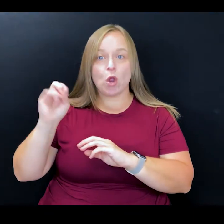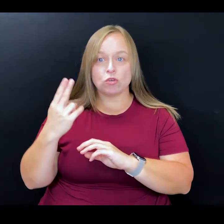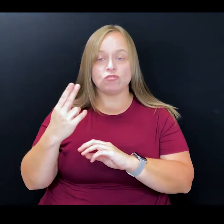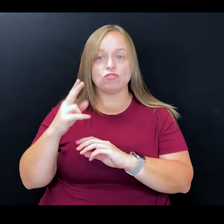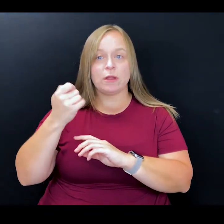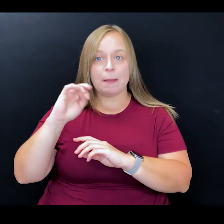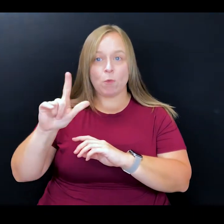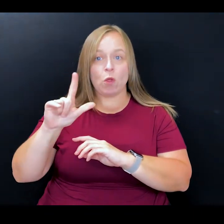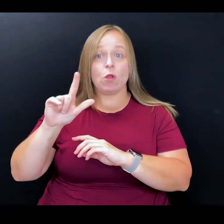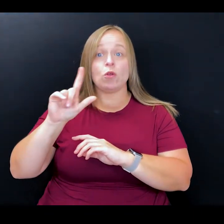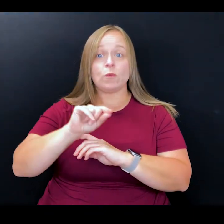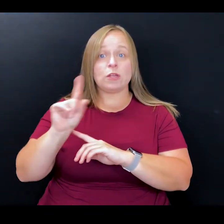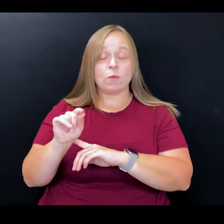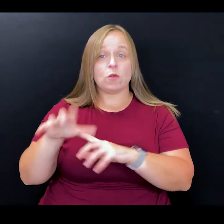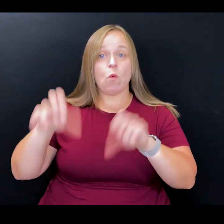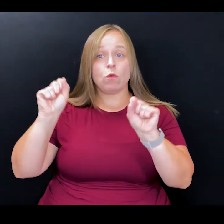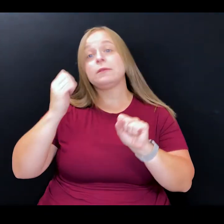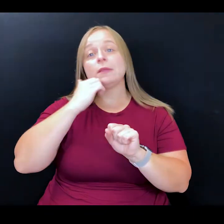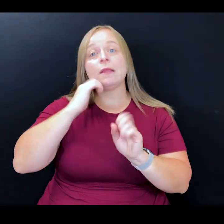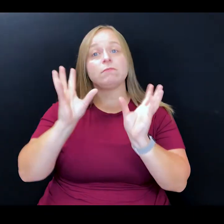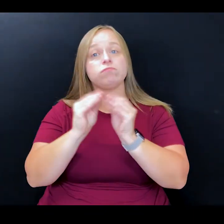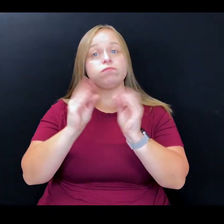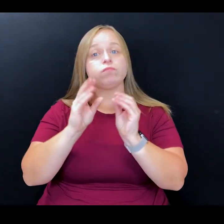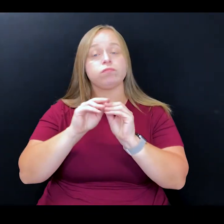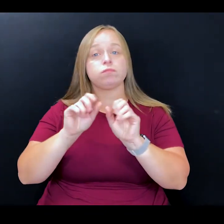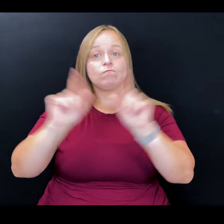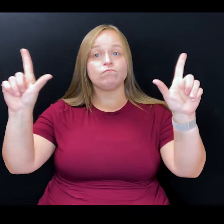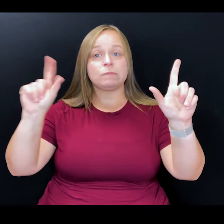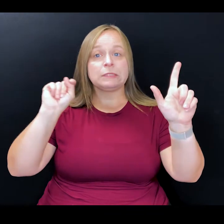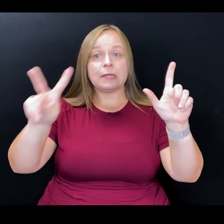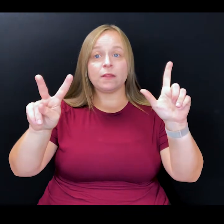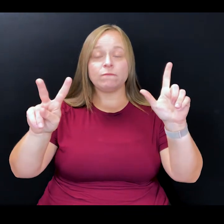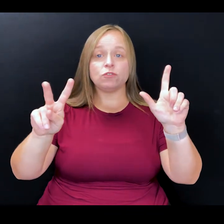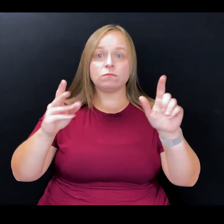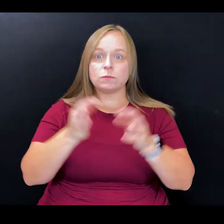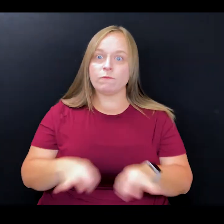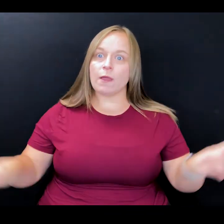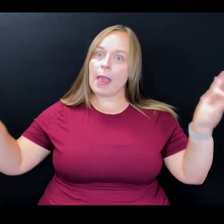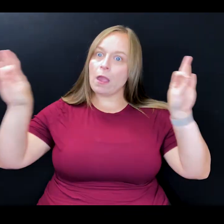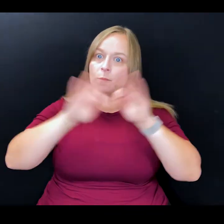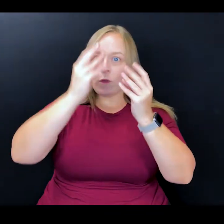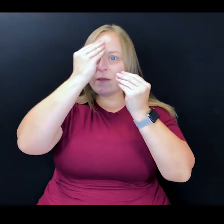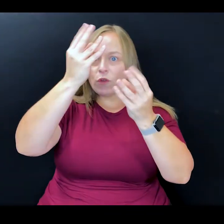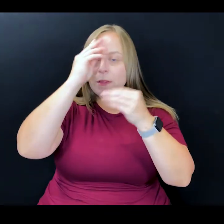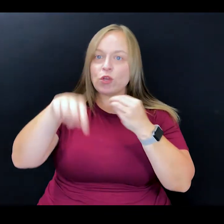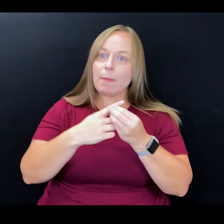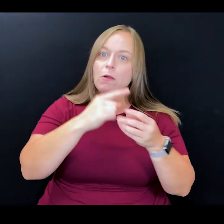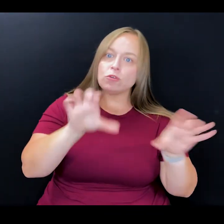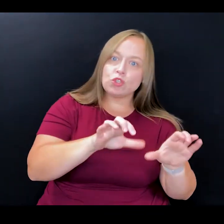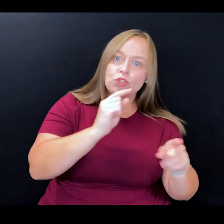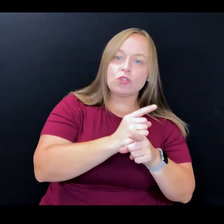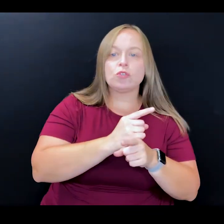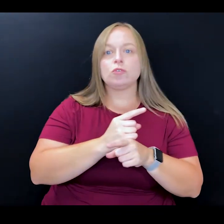March and April of 2020 was holding these daily press conferences and providing valuable information to the community about